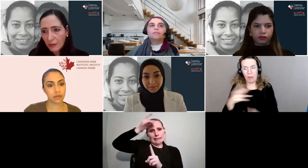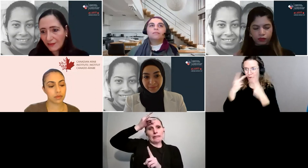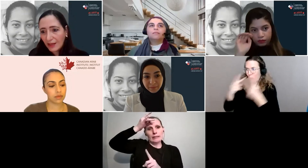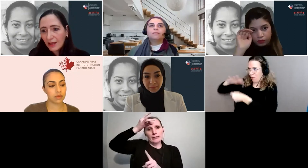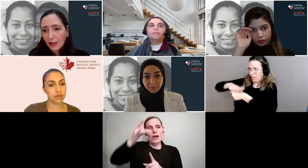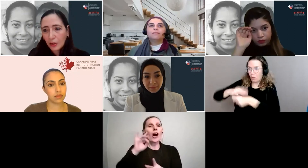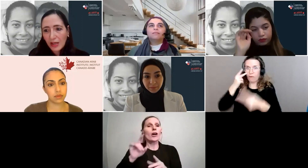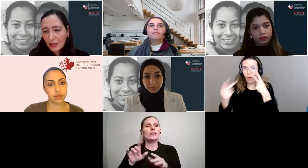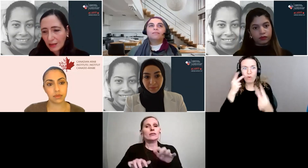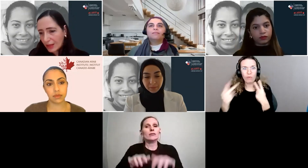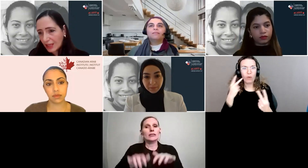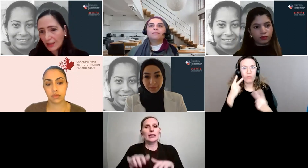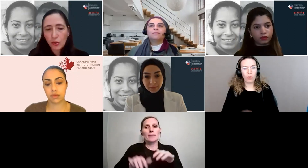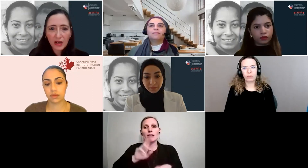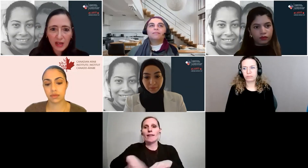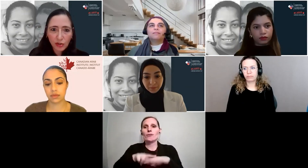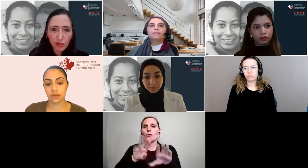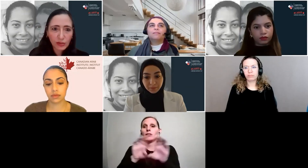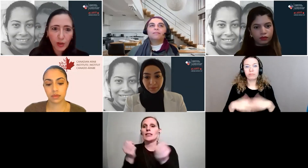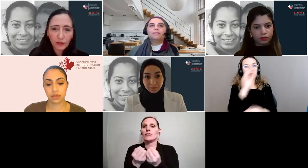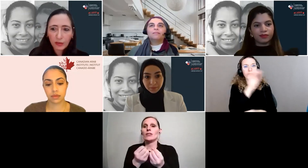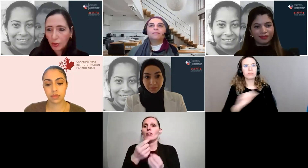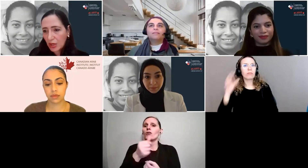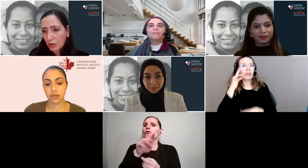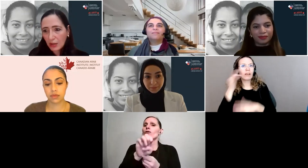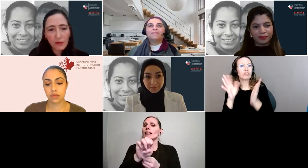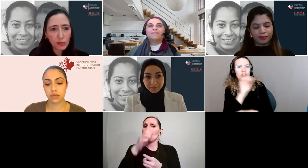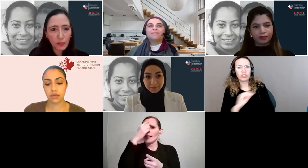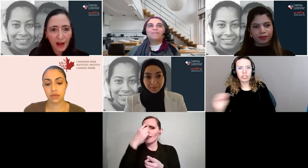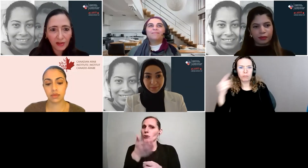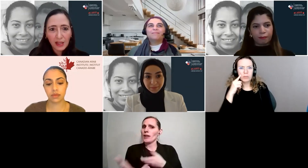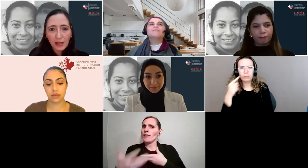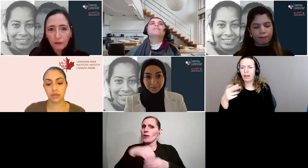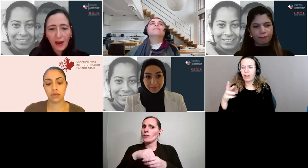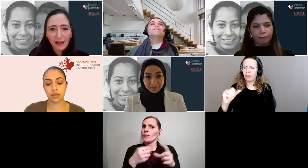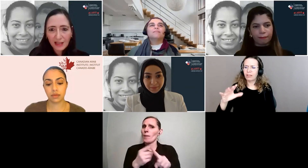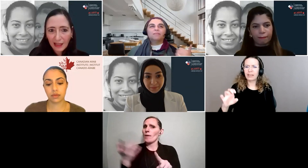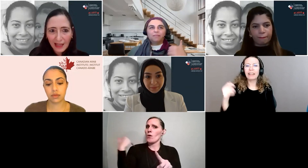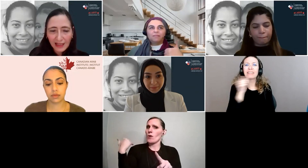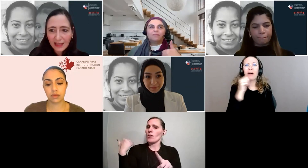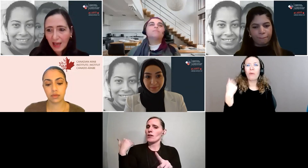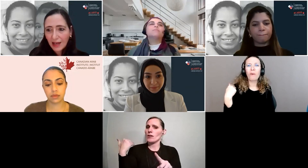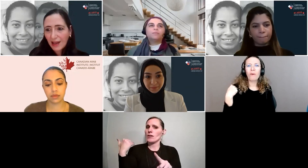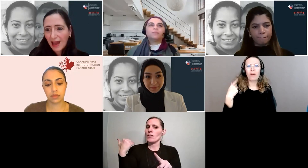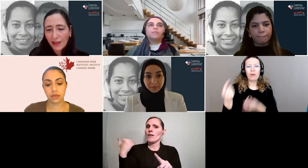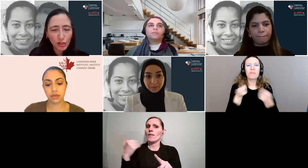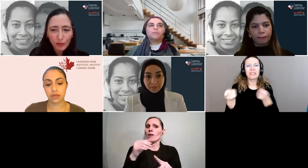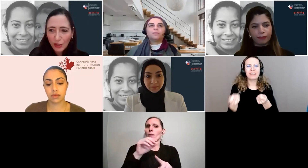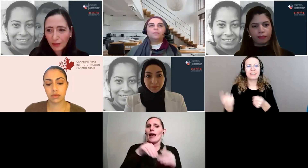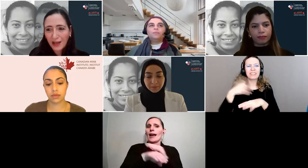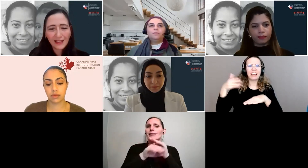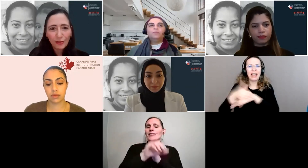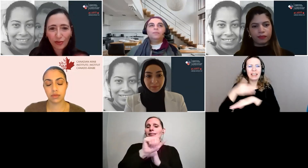mentioned, and I believe, Grace, I think that you are here. She was one of the moderators in a previous panel from Access Alliance. And I